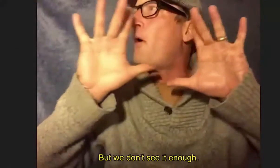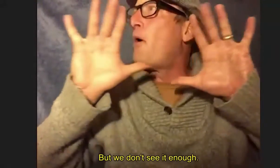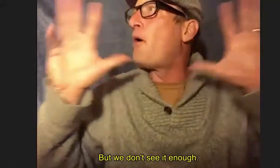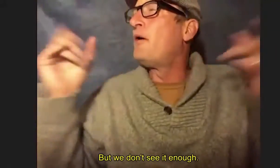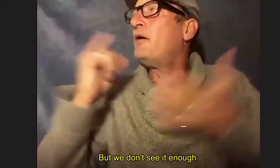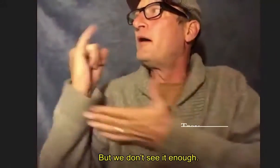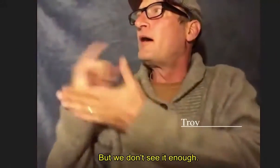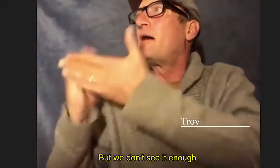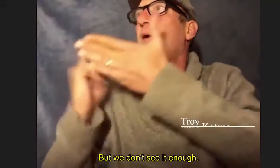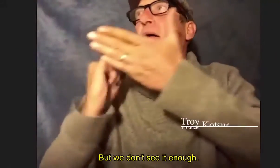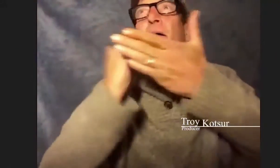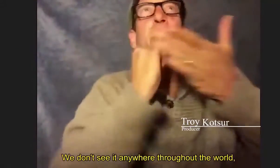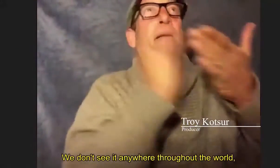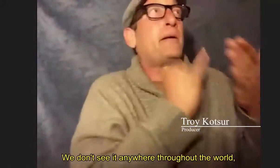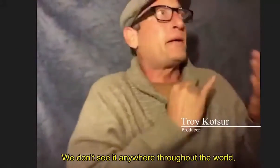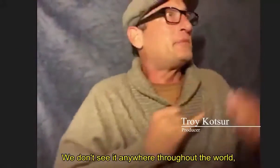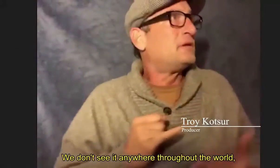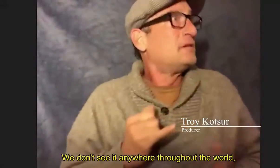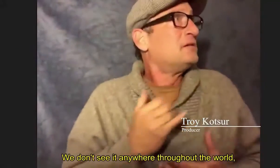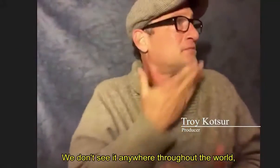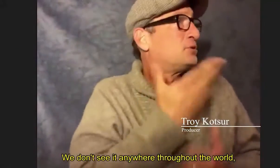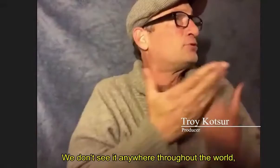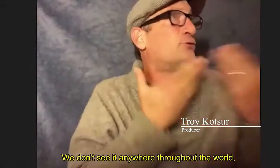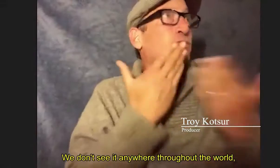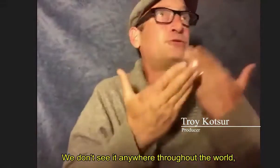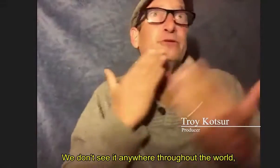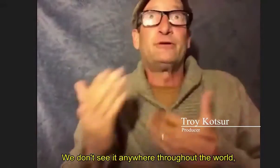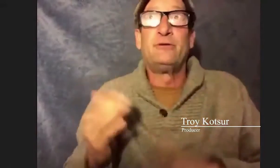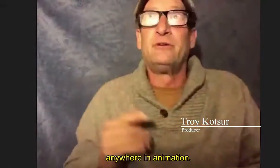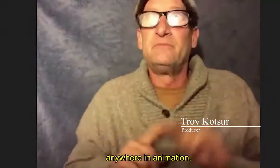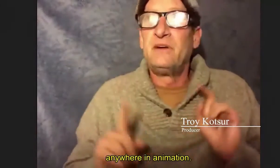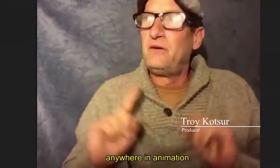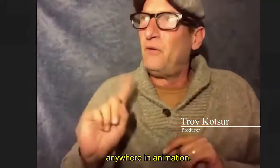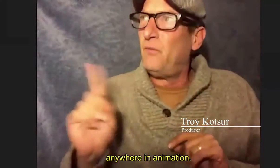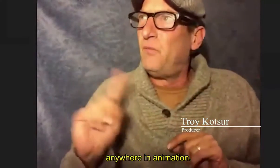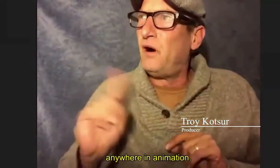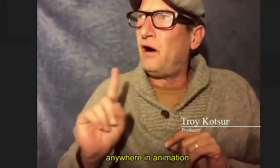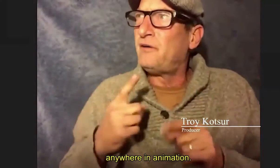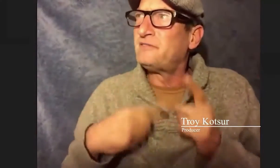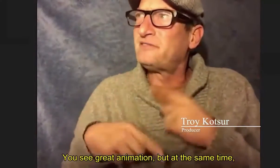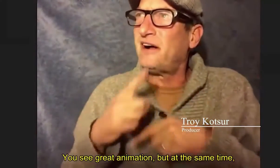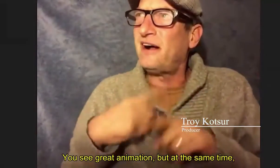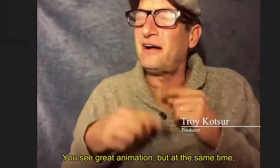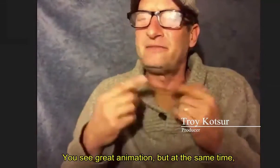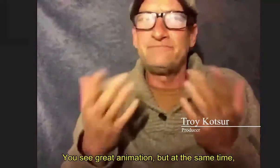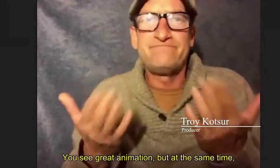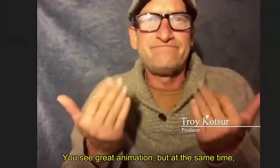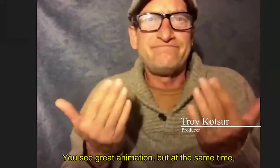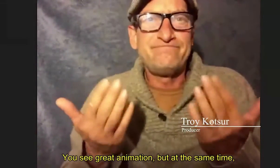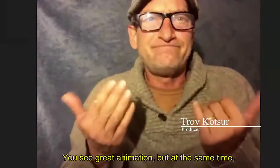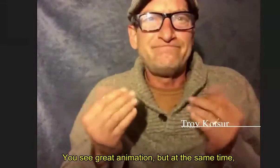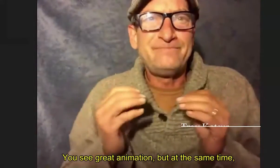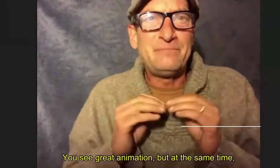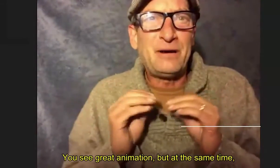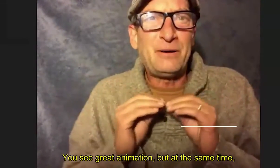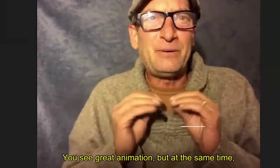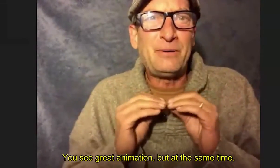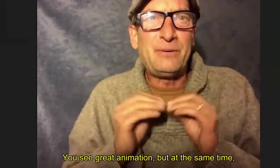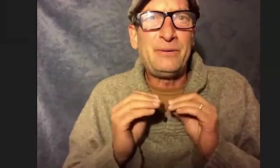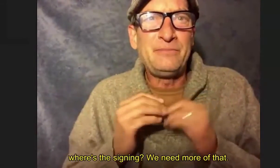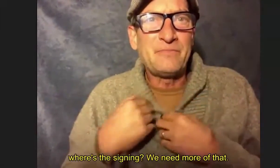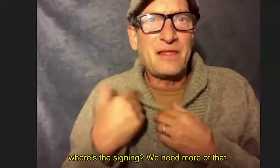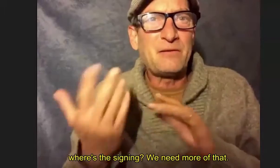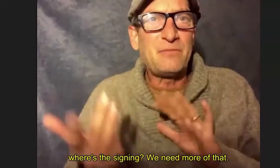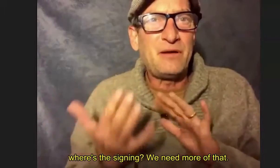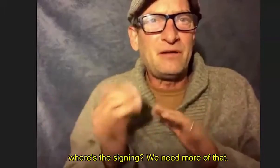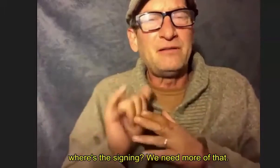But we don't see it enough. We don't see it anywhere throughout the world, anywhere in animation. You see great animation, but at the same